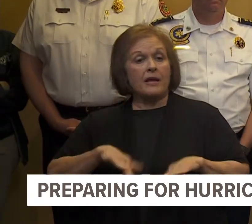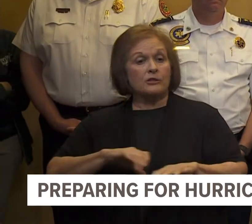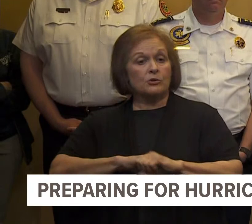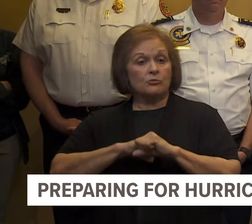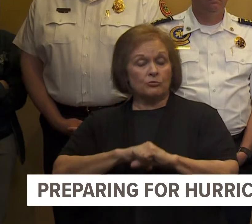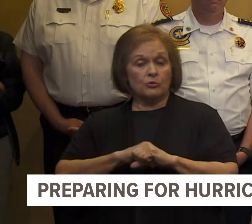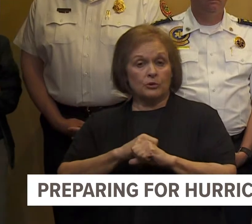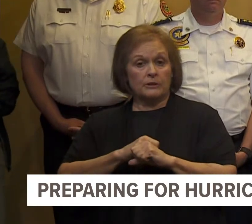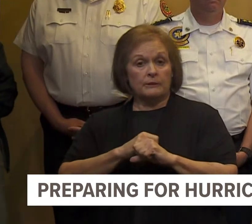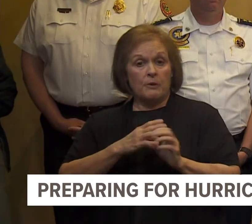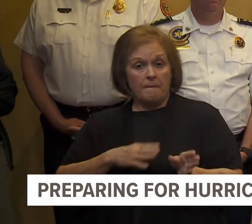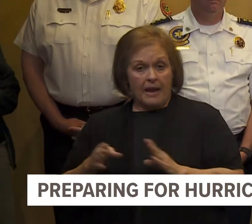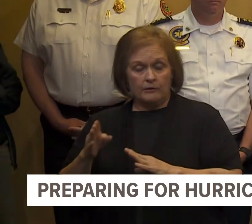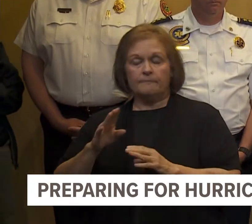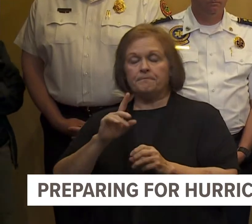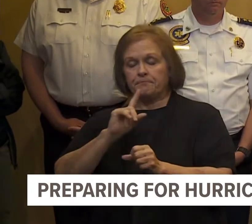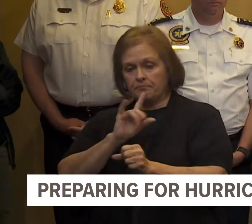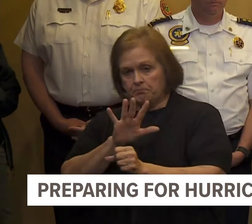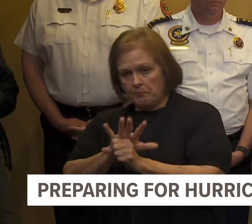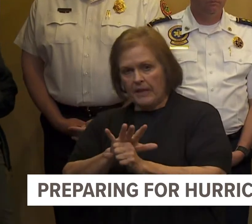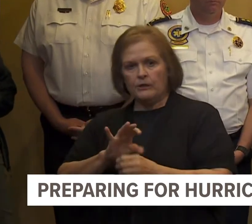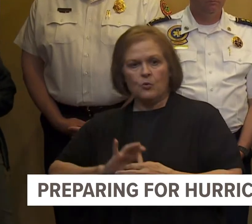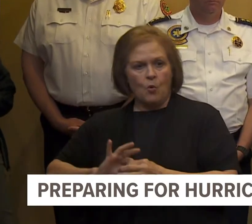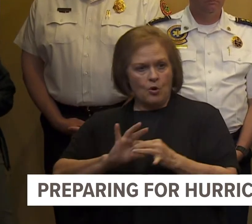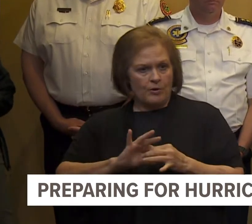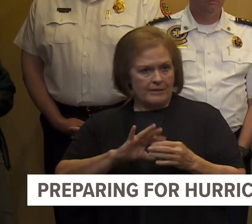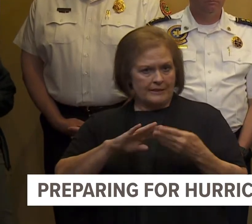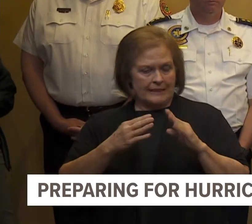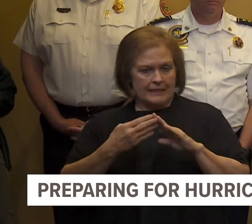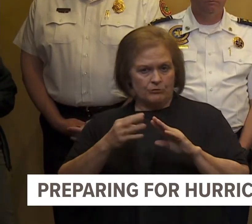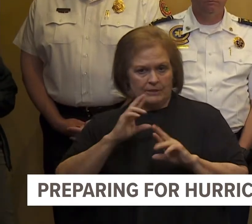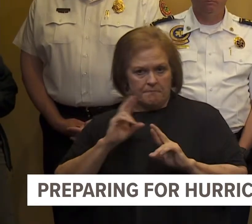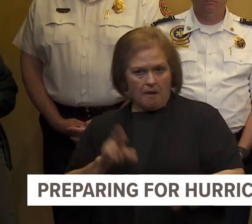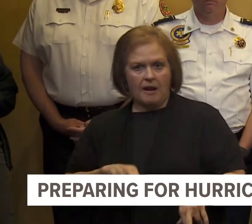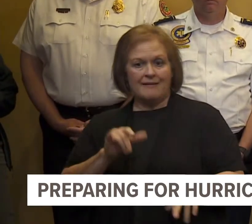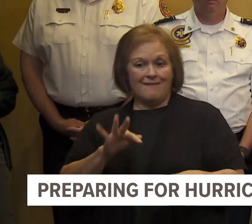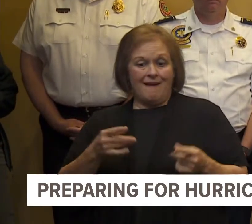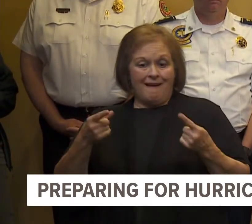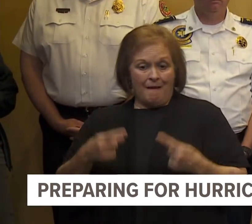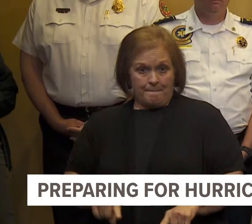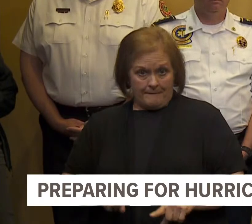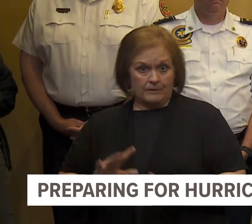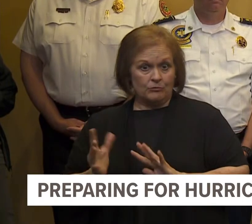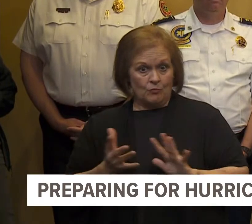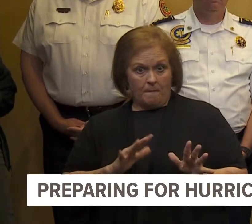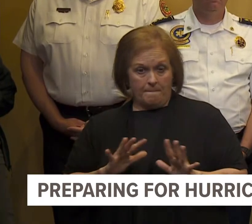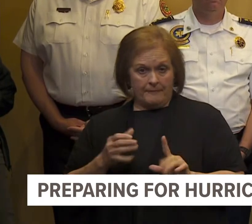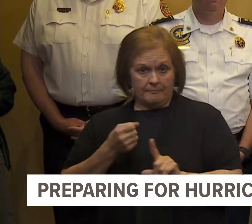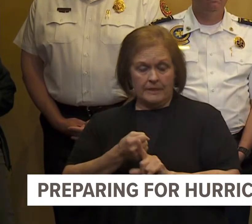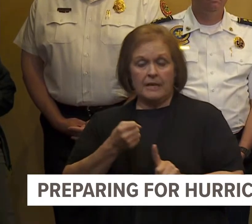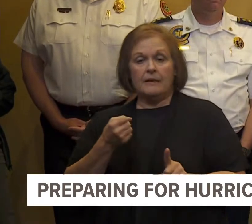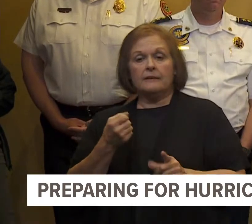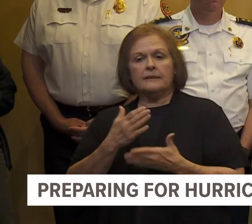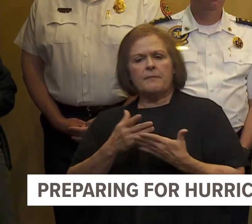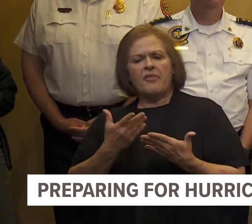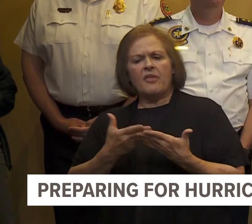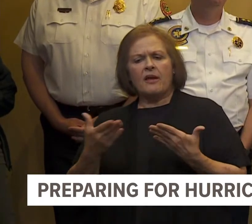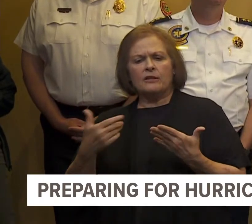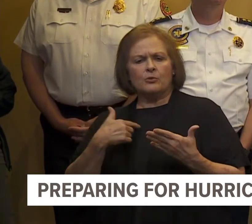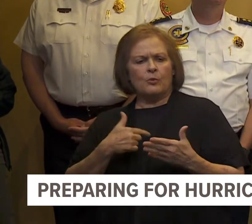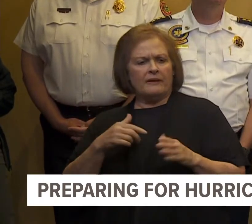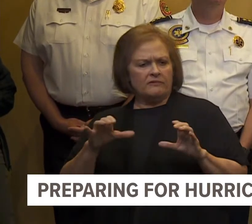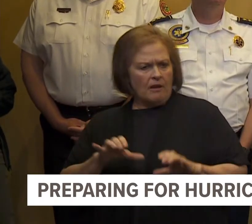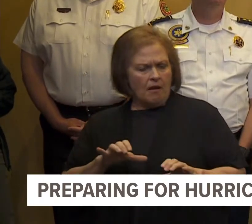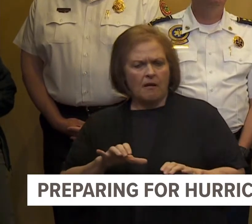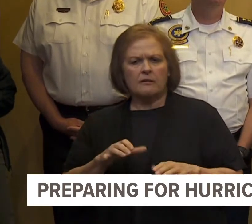Emergency Preparedness remains committed to coordinating the city's response should a storm come our way. Some of the things we've done in an after